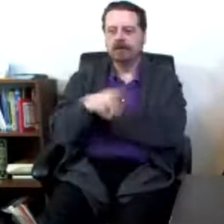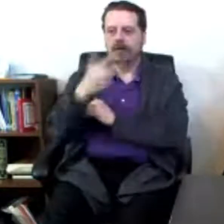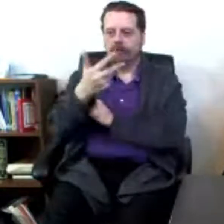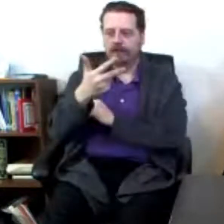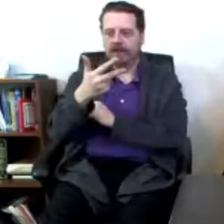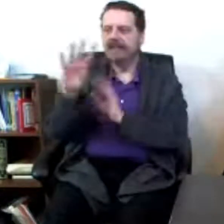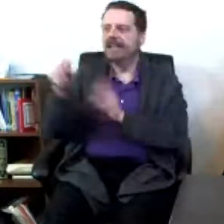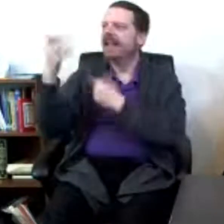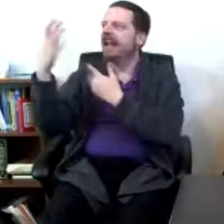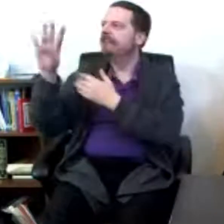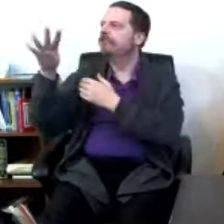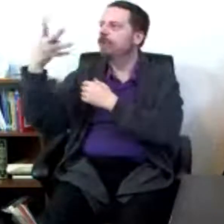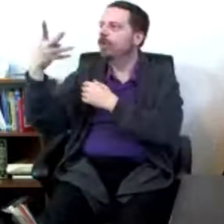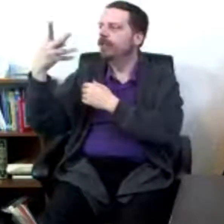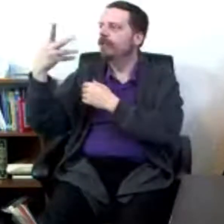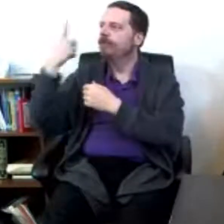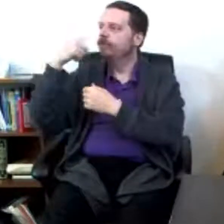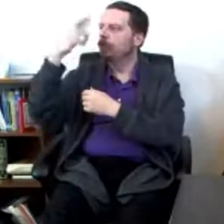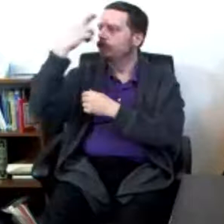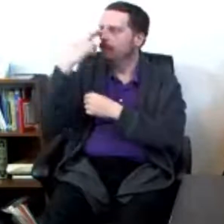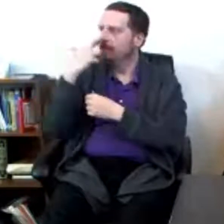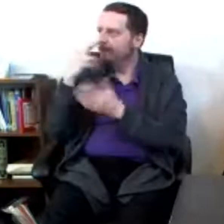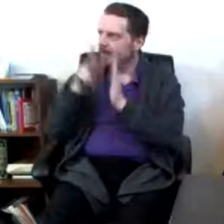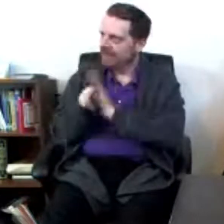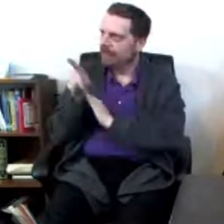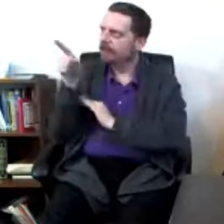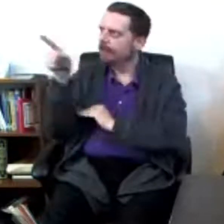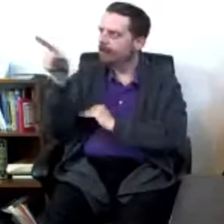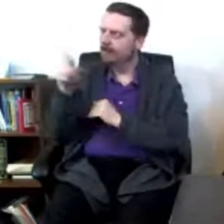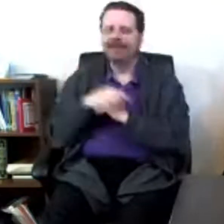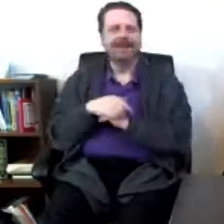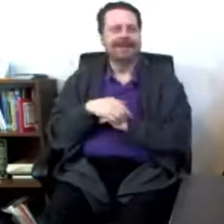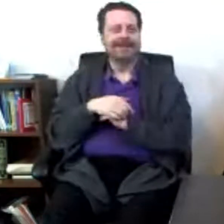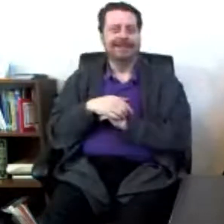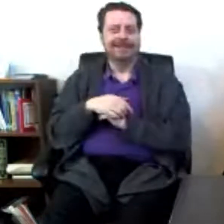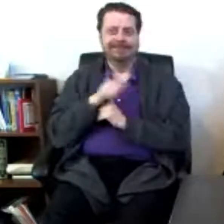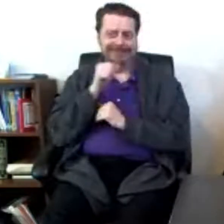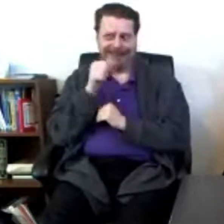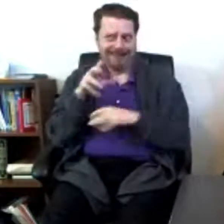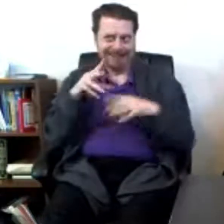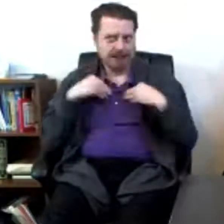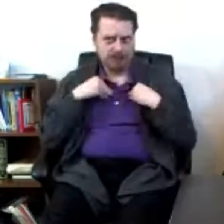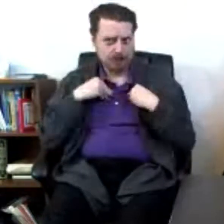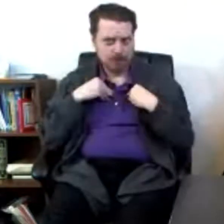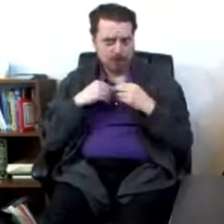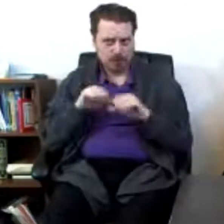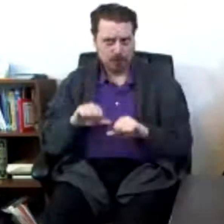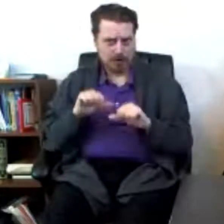4th to be killed by the Romans. That is not going to be acceptable.